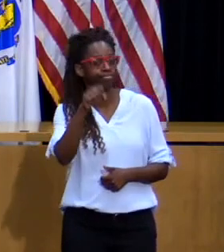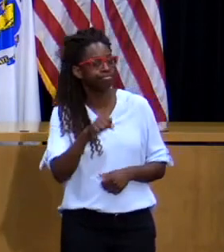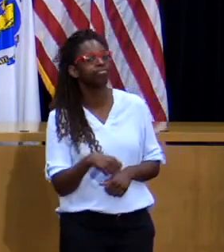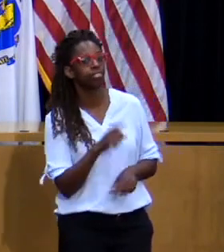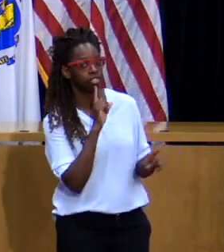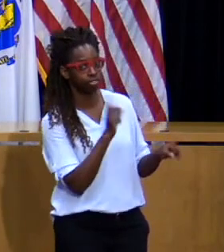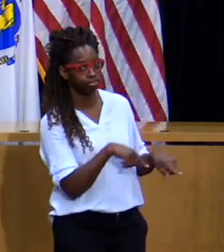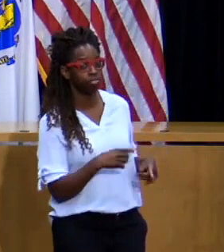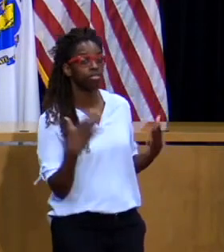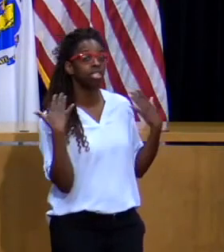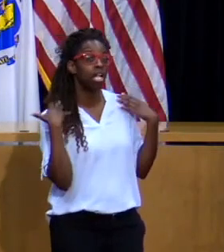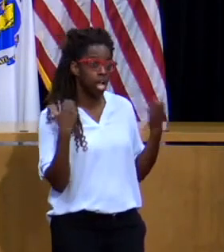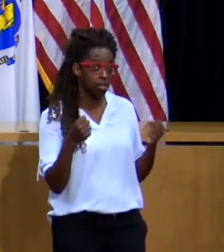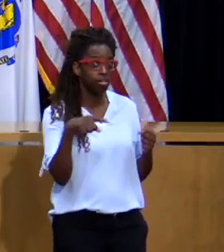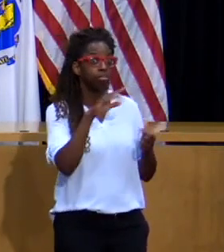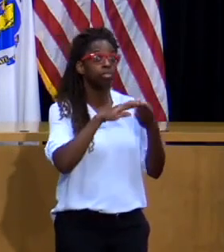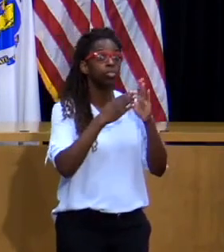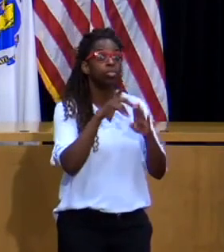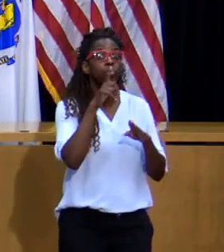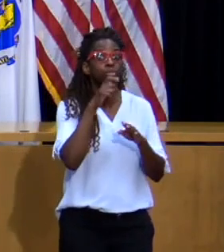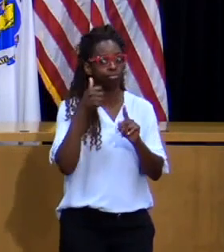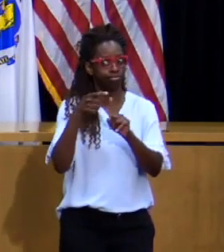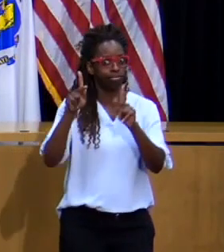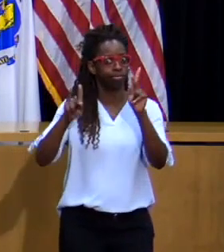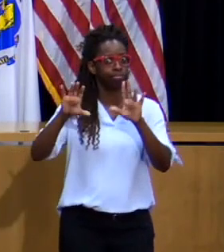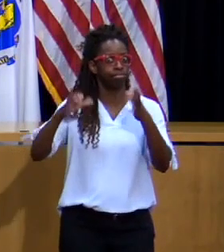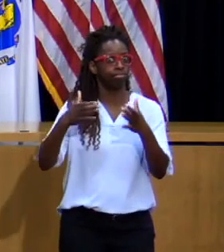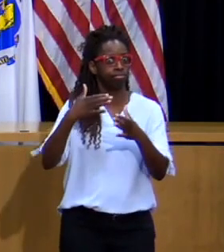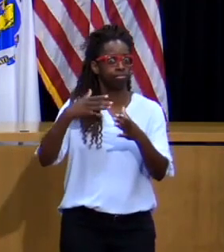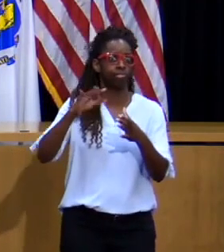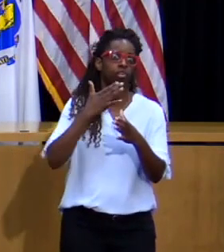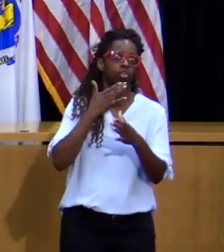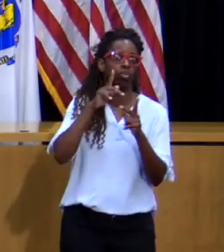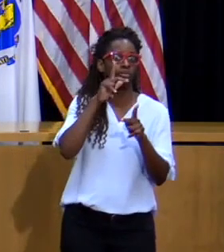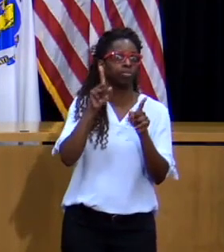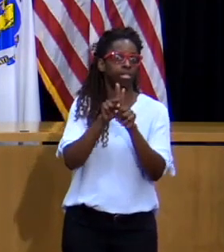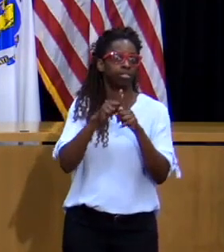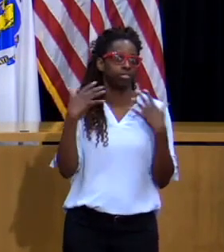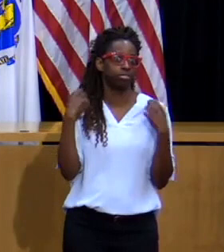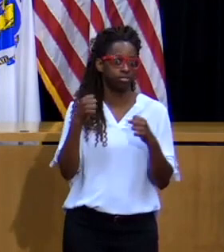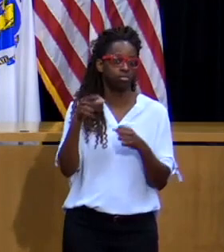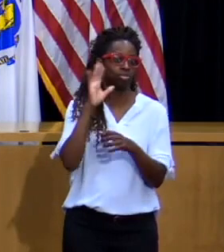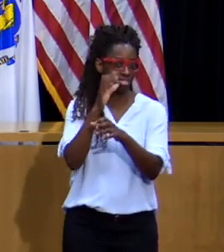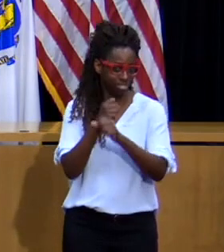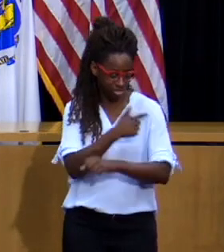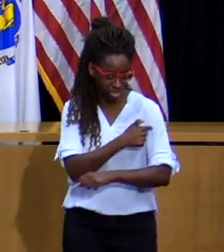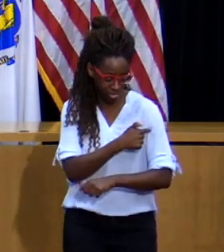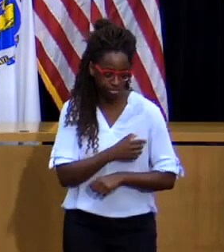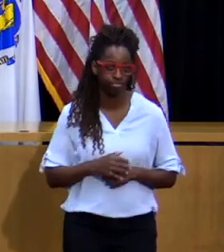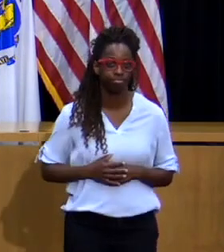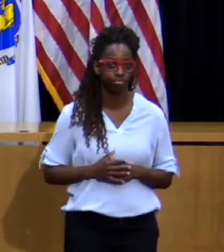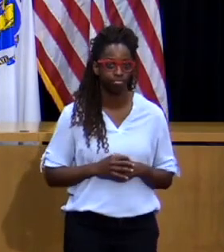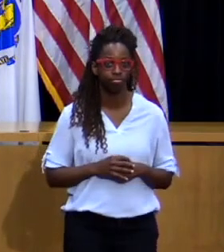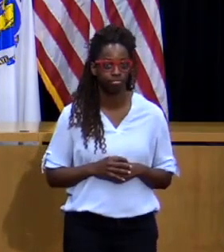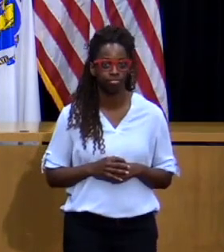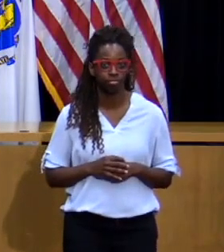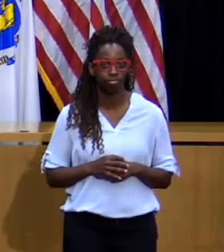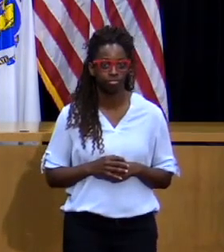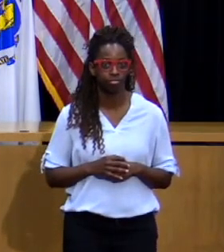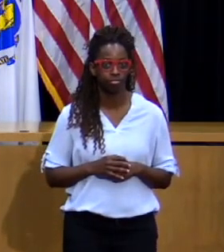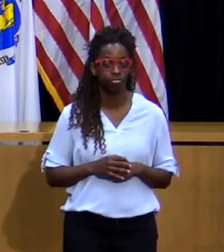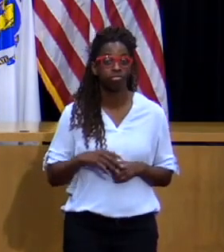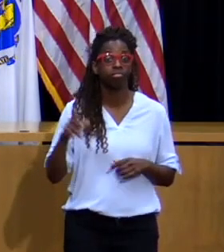in sort of the general population, but if you're obviously a home health care worker who is a young person, you're going to be in that